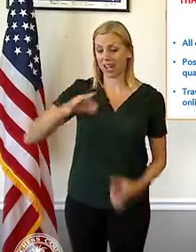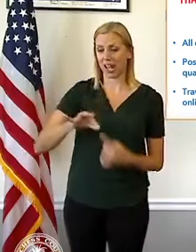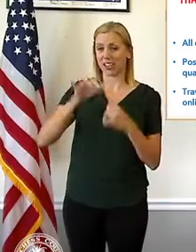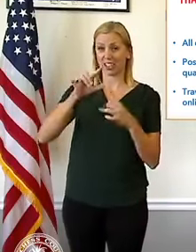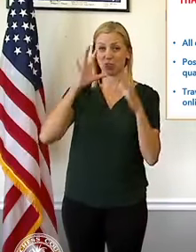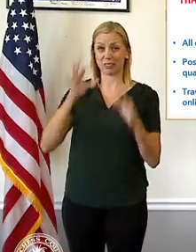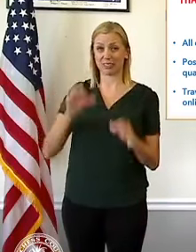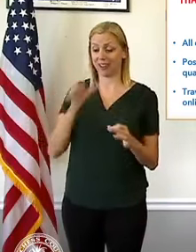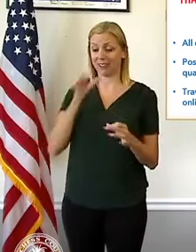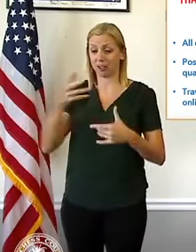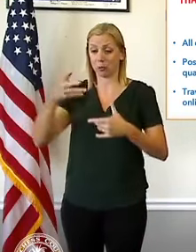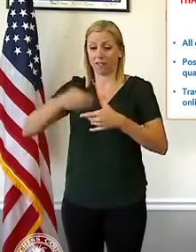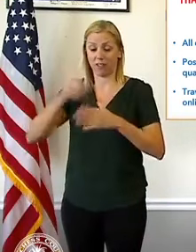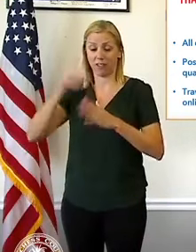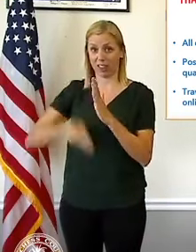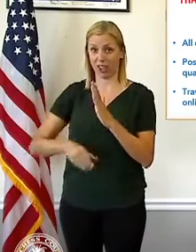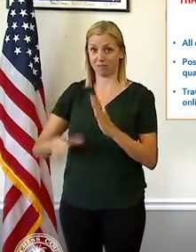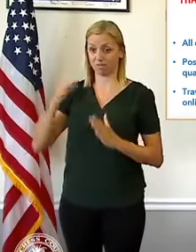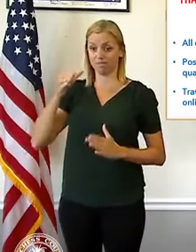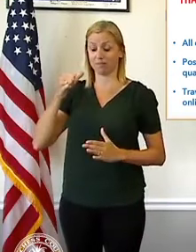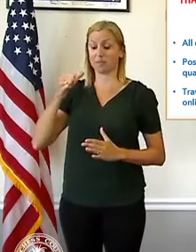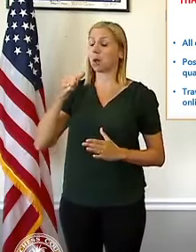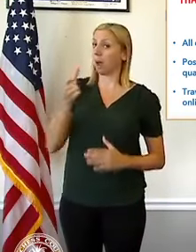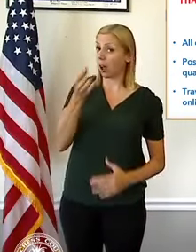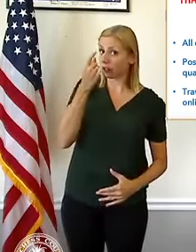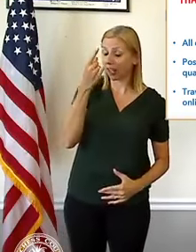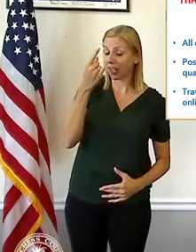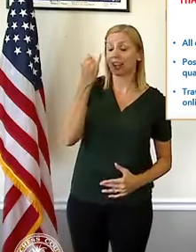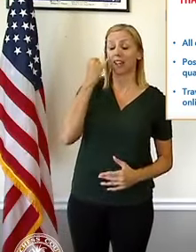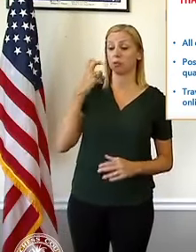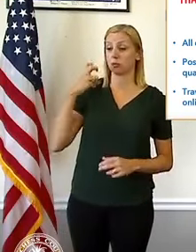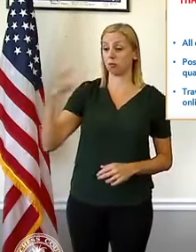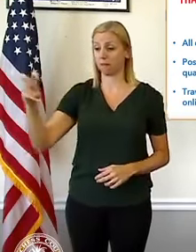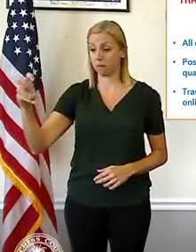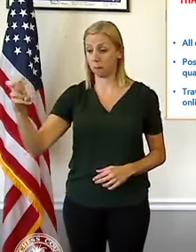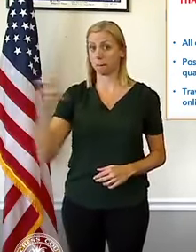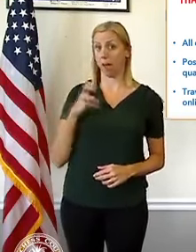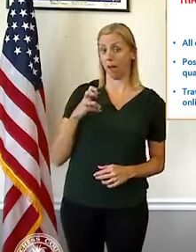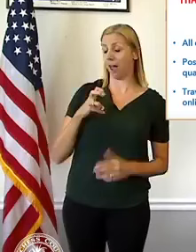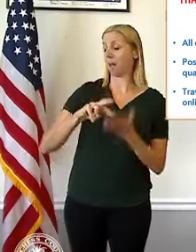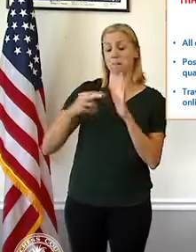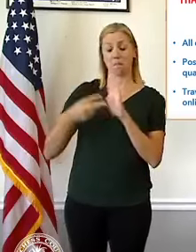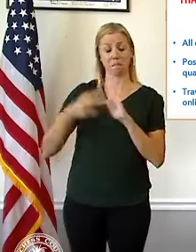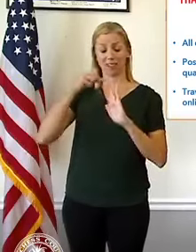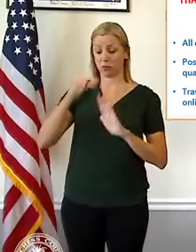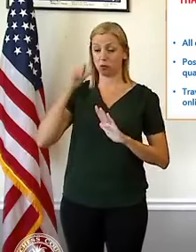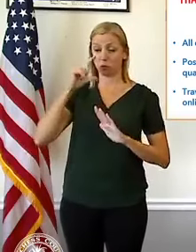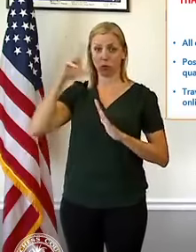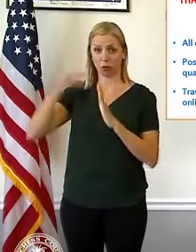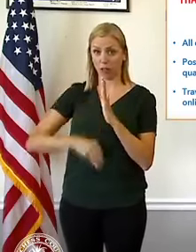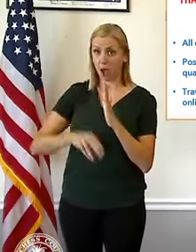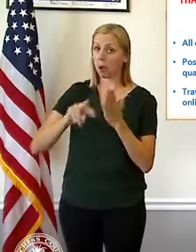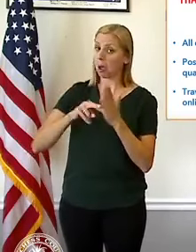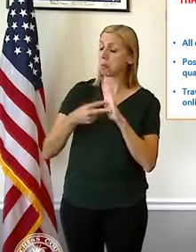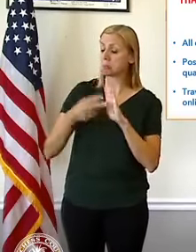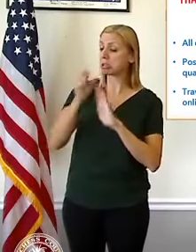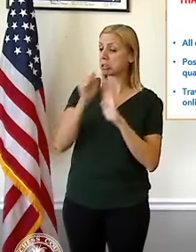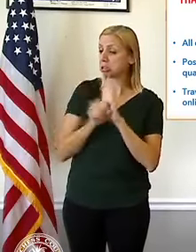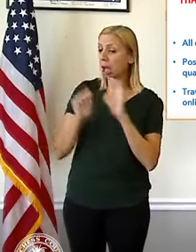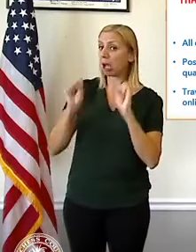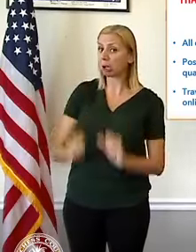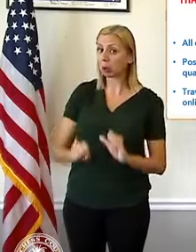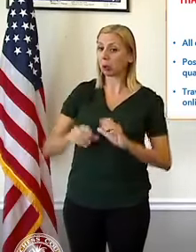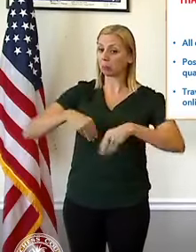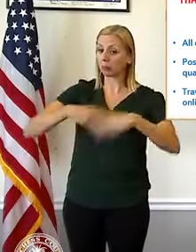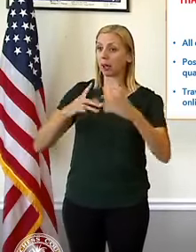not to do it, in which case the state does reserve the right to impose a mandatory quarantine. And again, we want everyone to be safe. Listen, be considerate of one